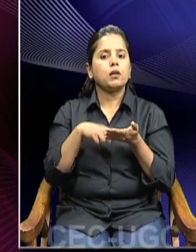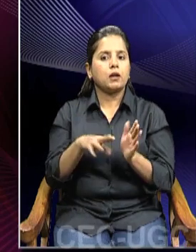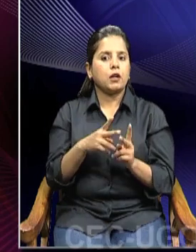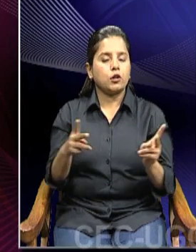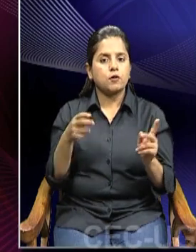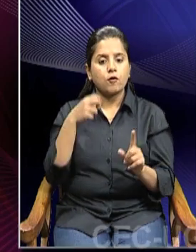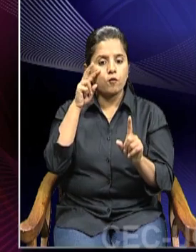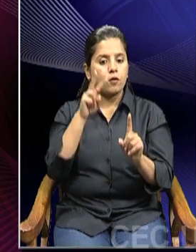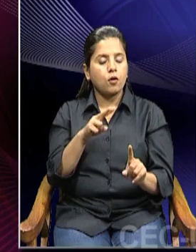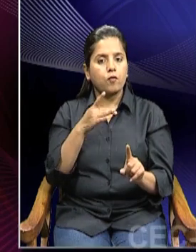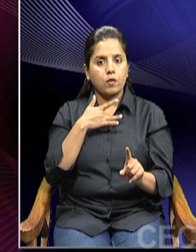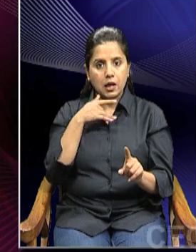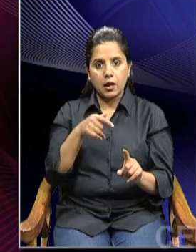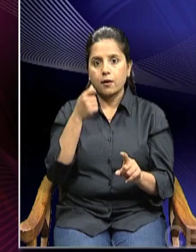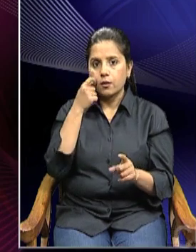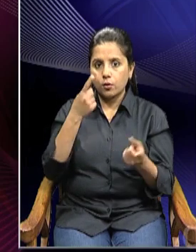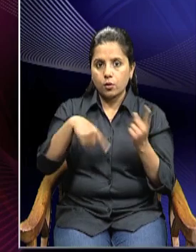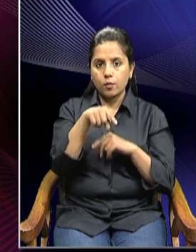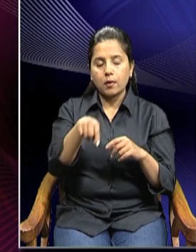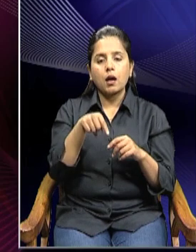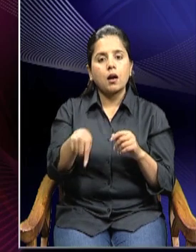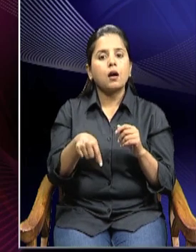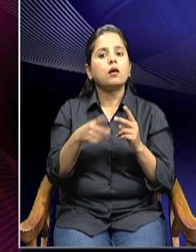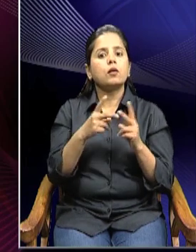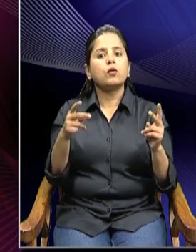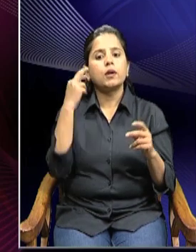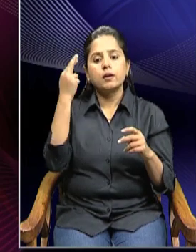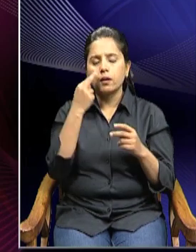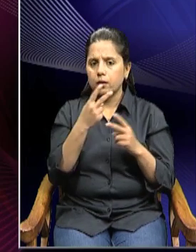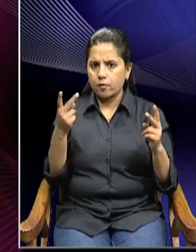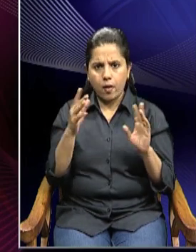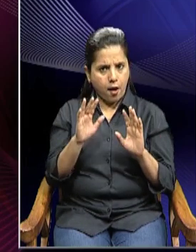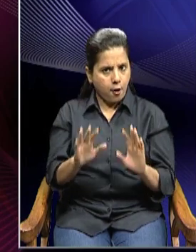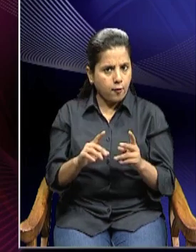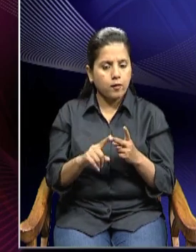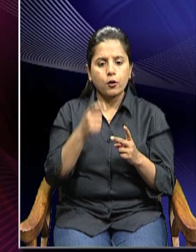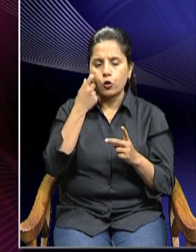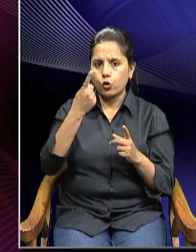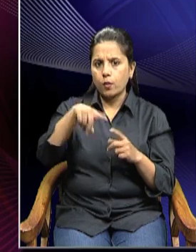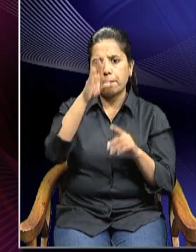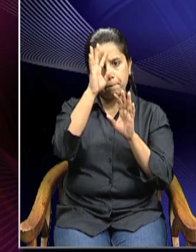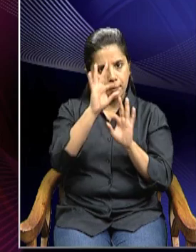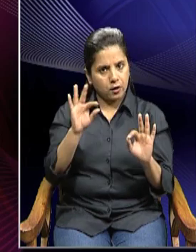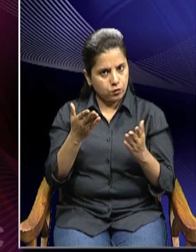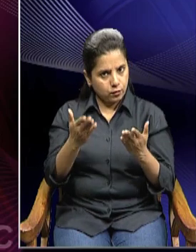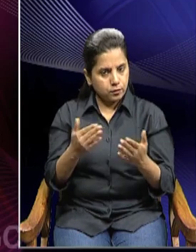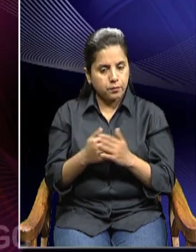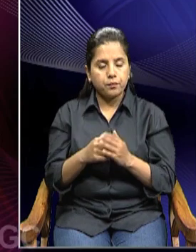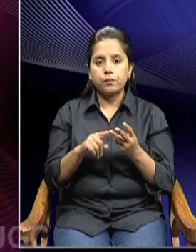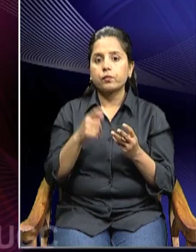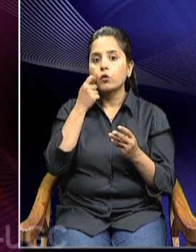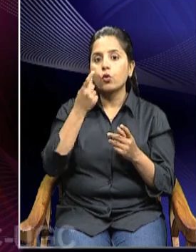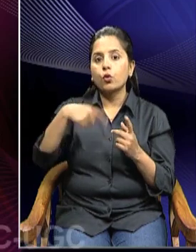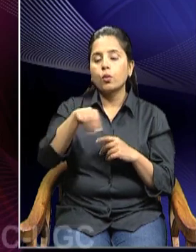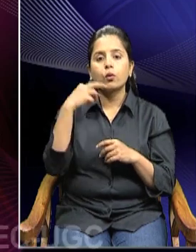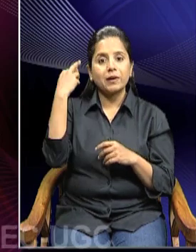view that human beings are rational, that human beings are peaceful, that human